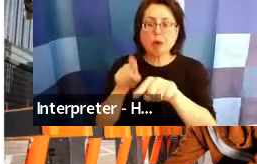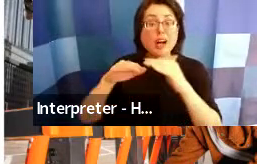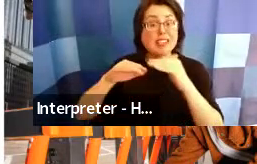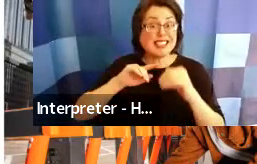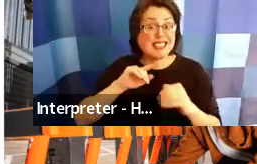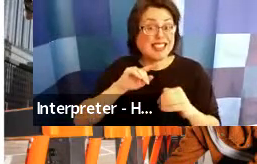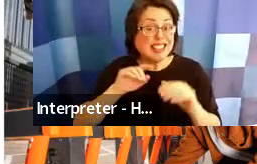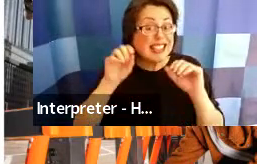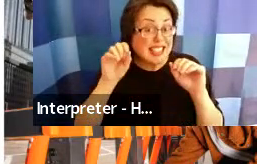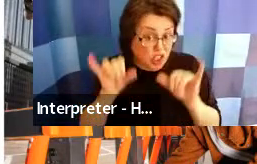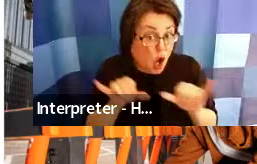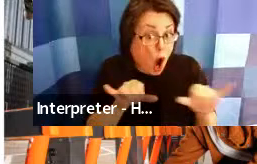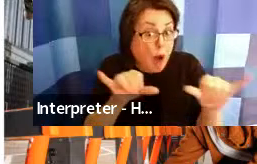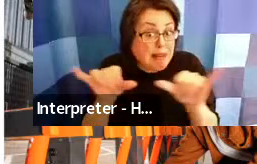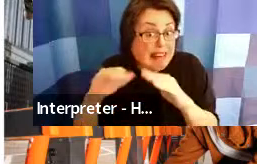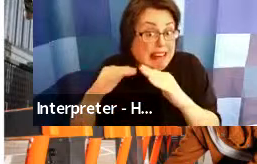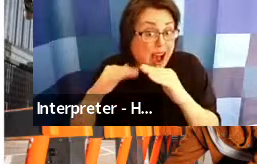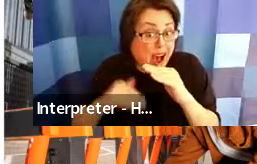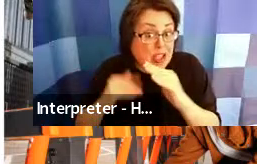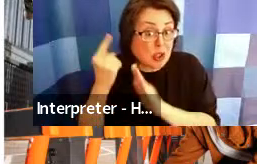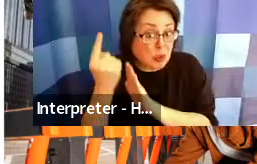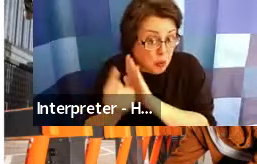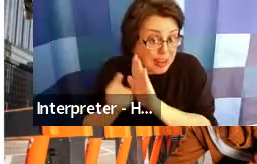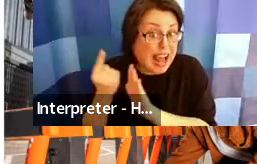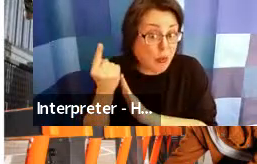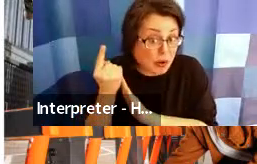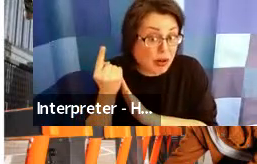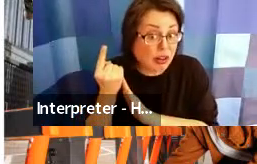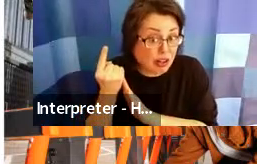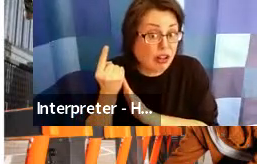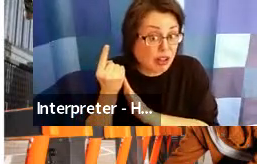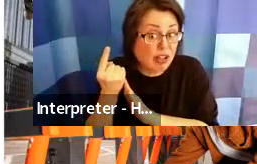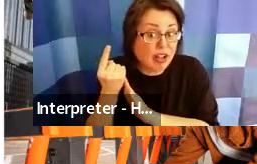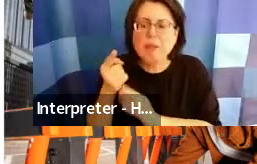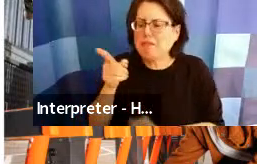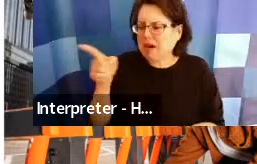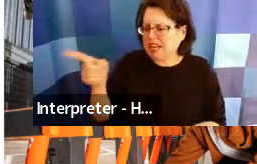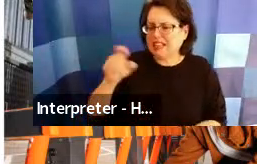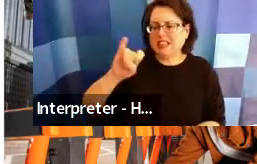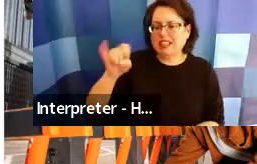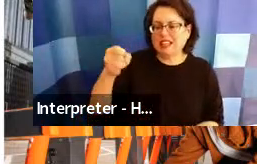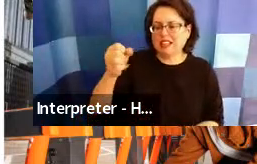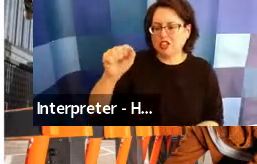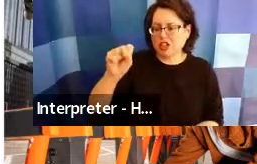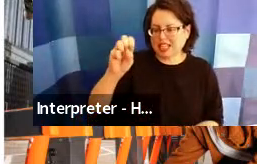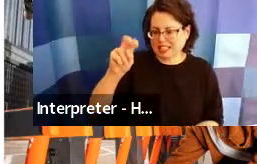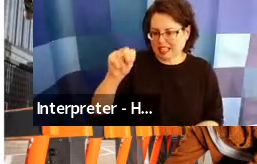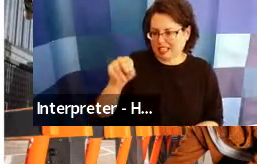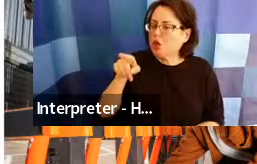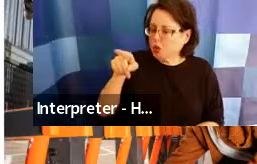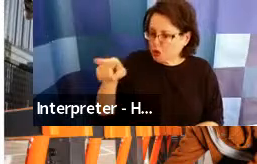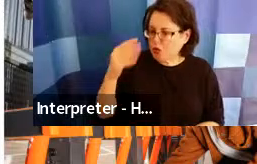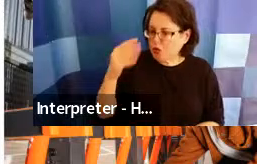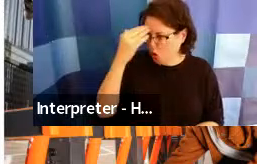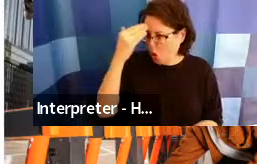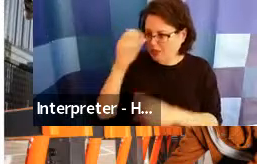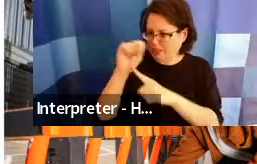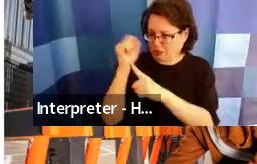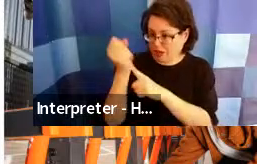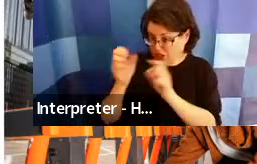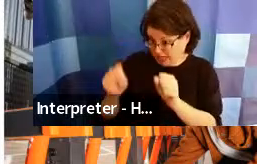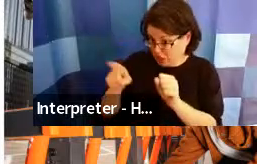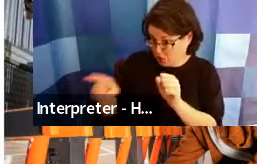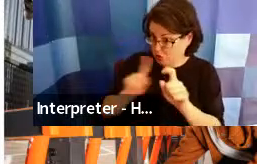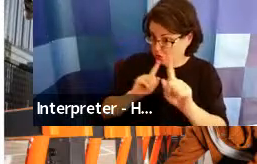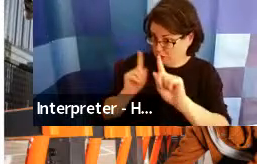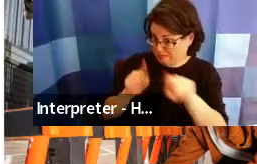to allow Jason to speak to that, since he is very familiar with this.